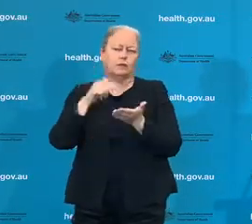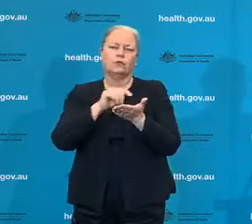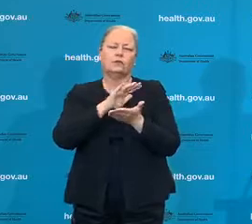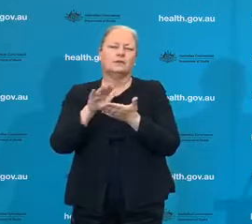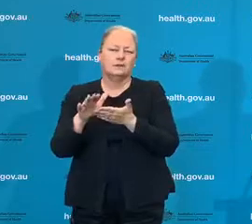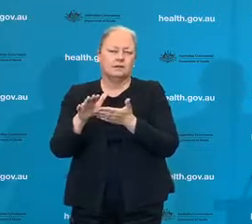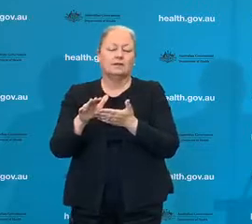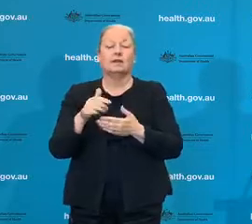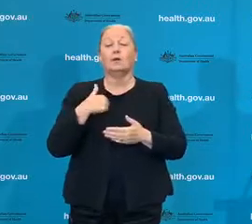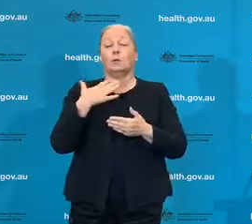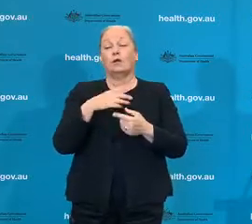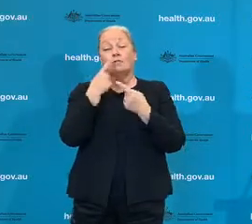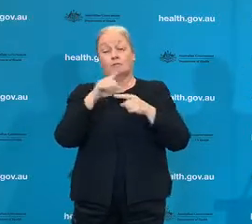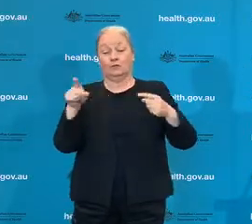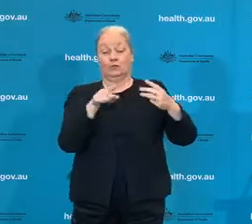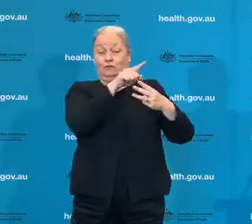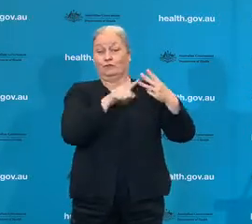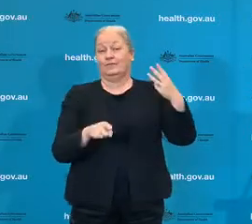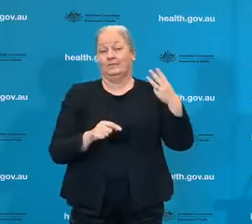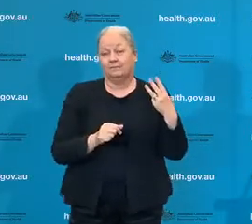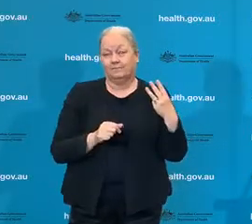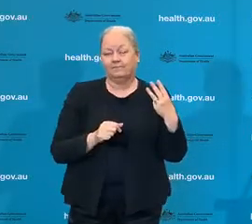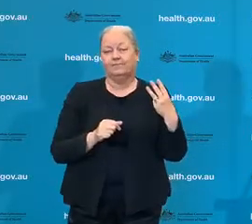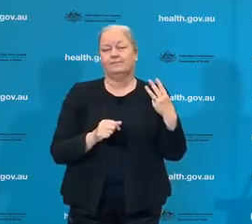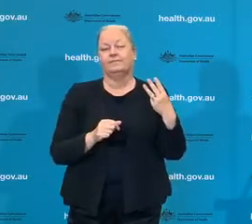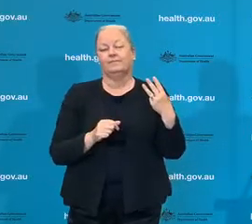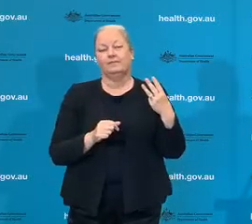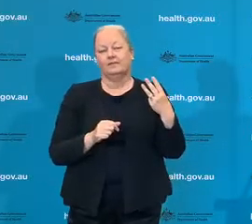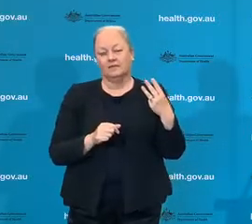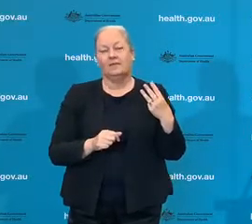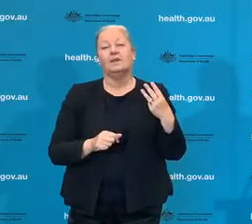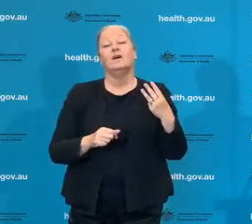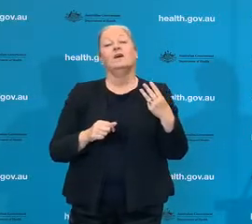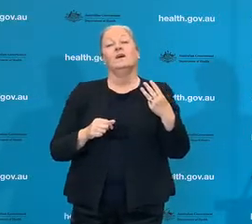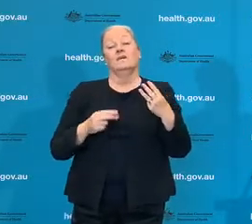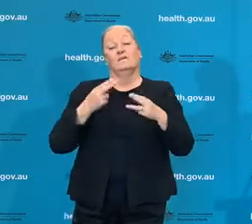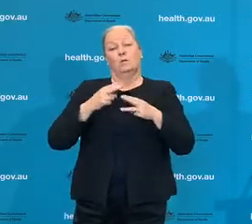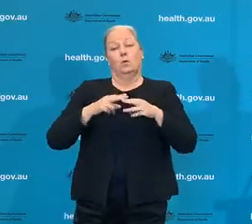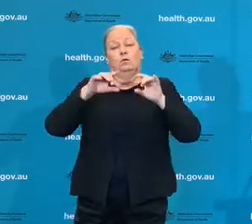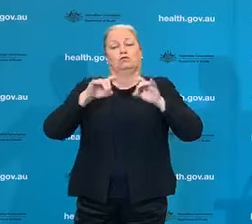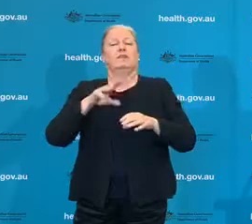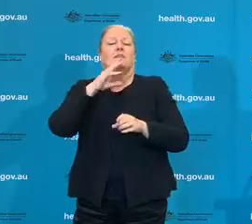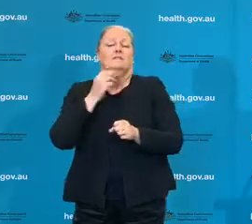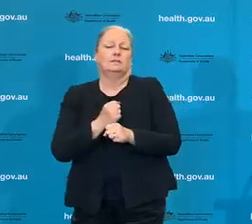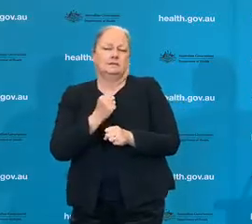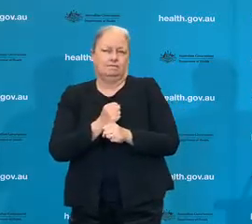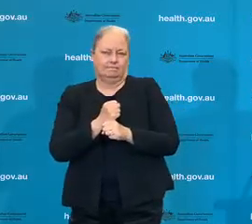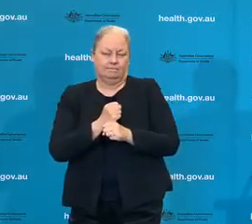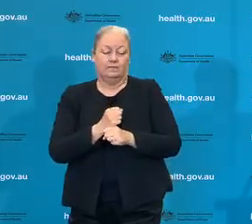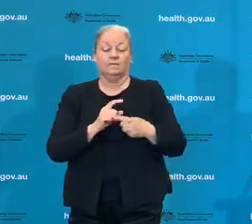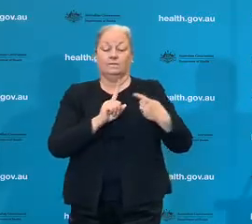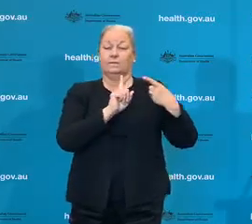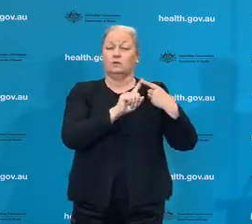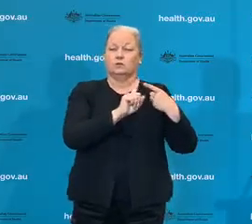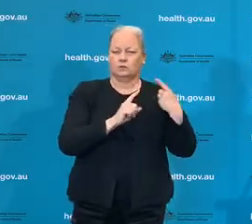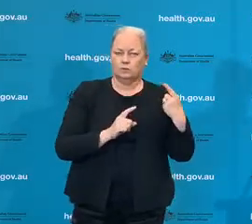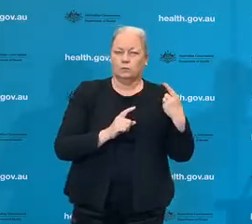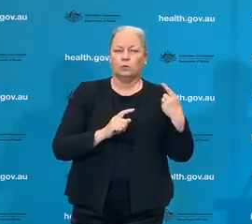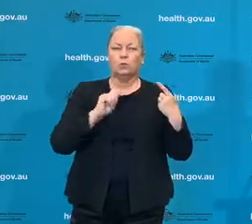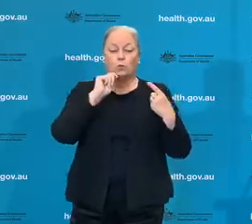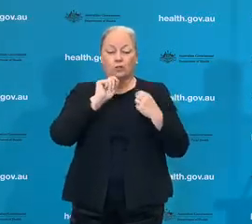So I'd like to announce 3 things on behalf of the Commonwealth today. The first is that there will be a